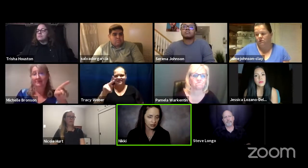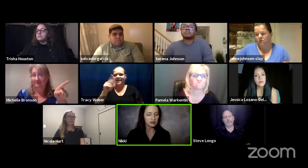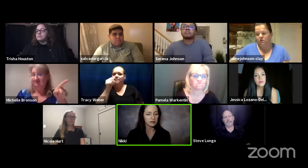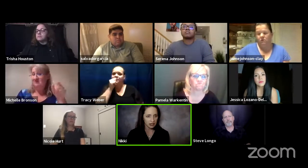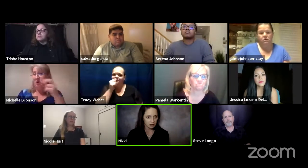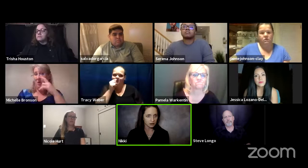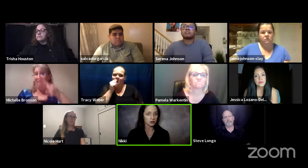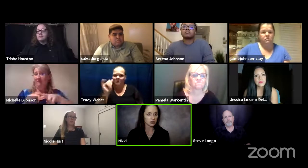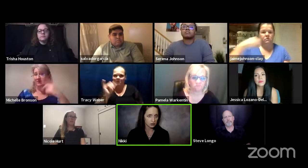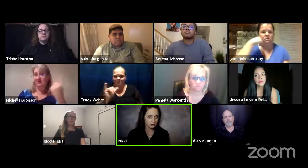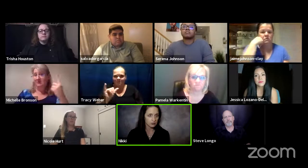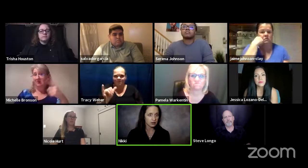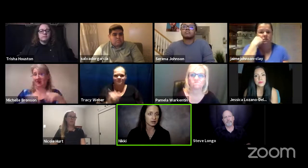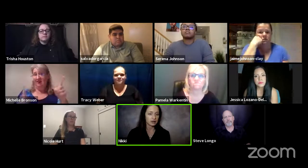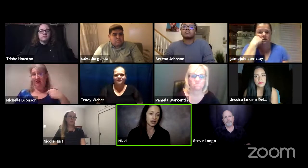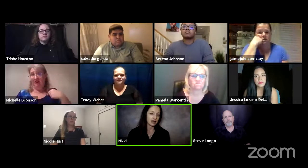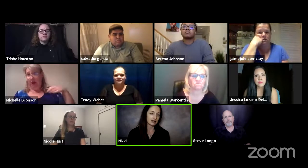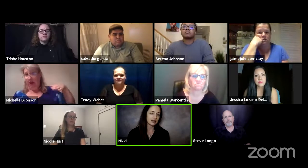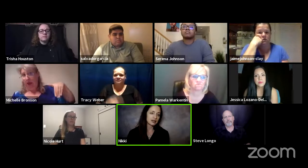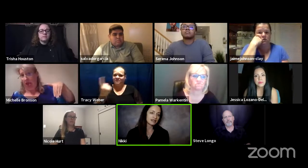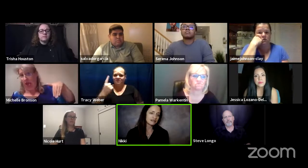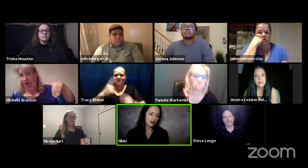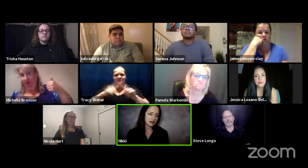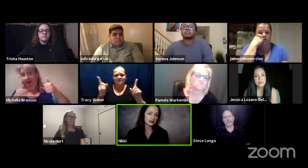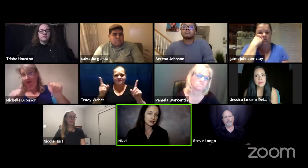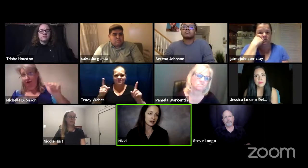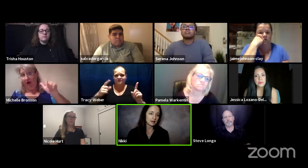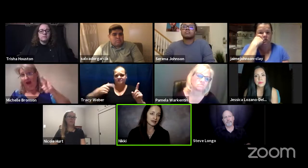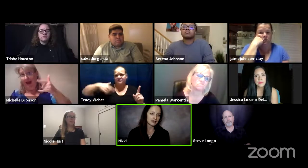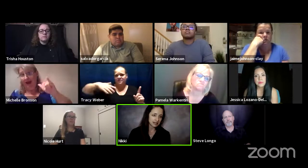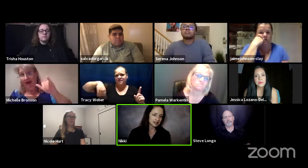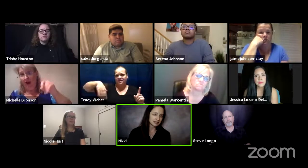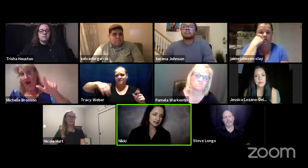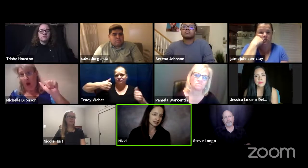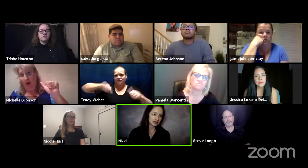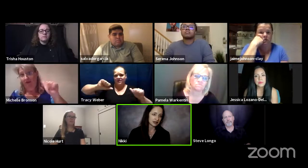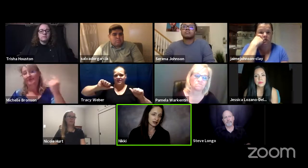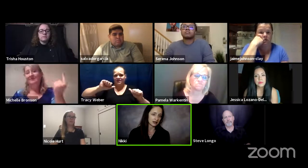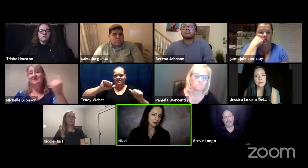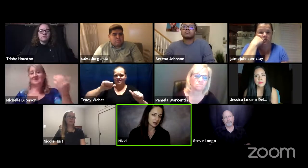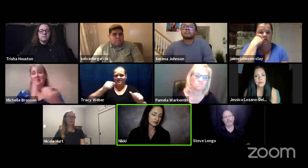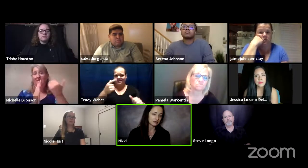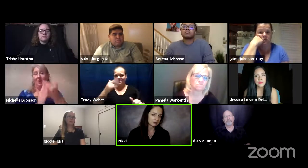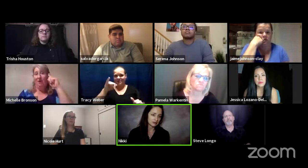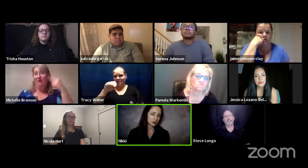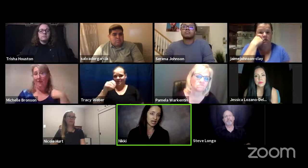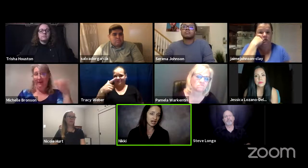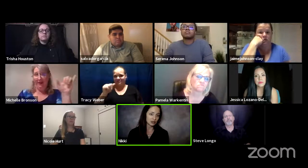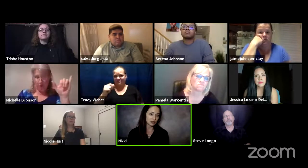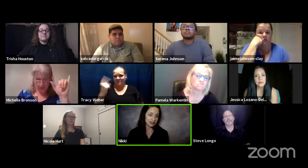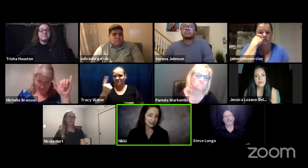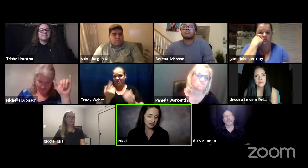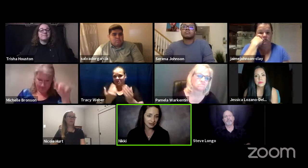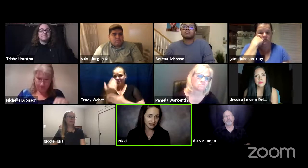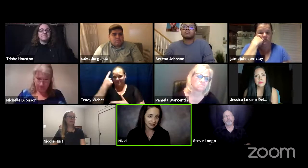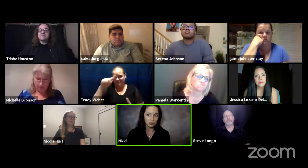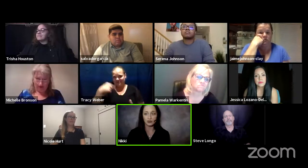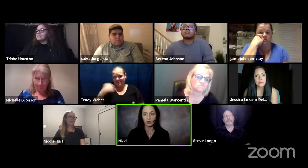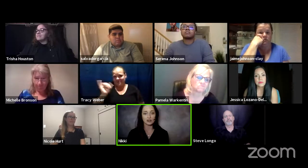and the passcode, and it'll be a fun event. We haven't tried something like this before,